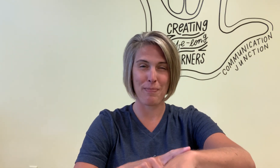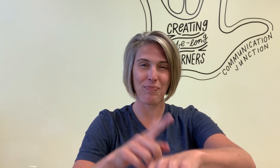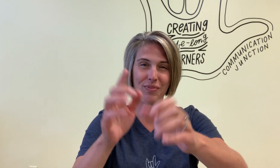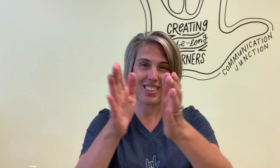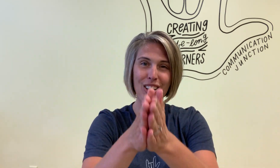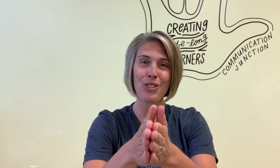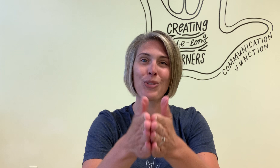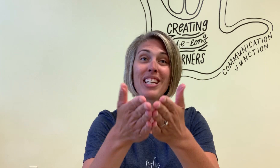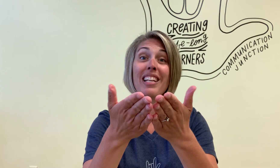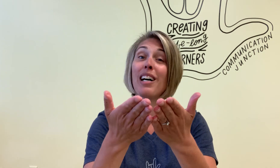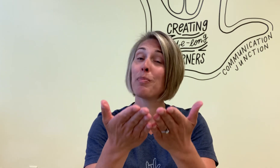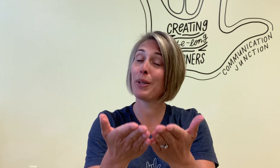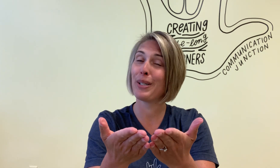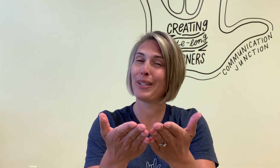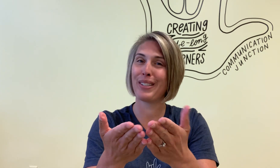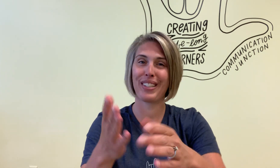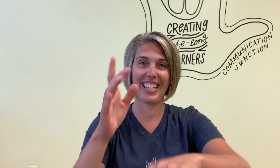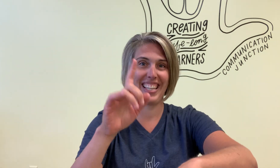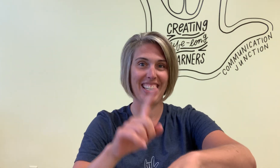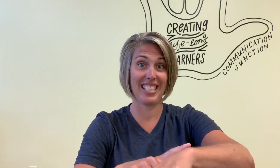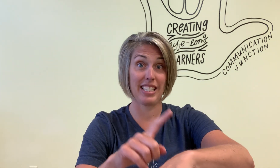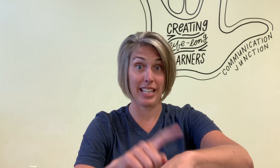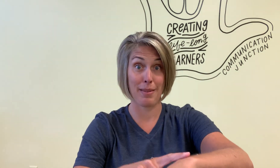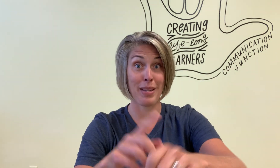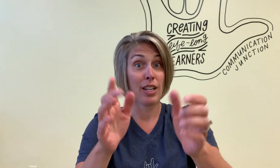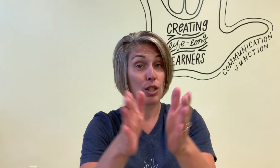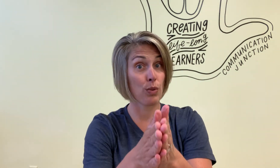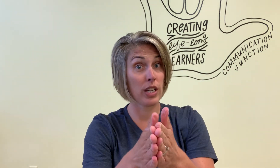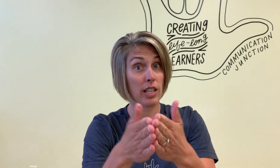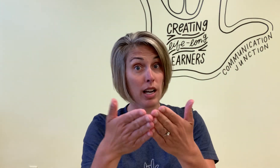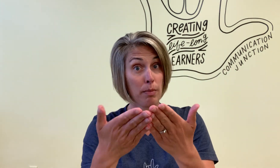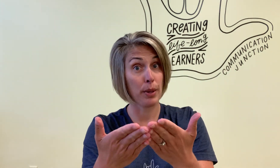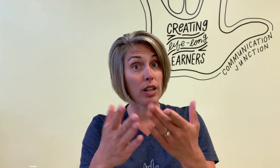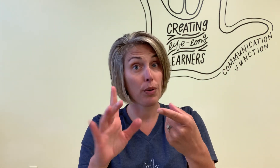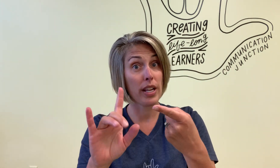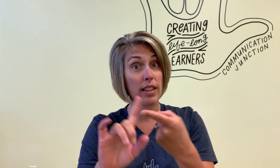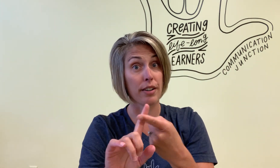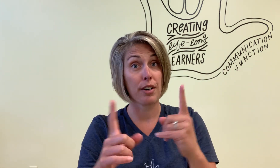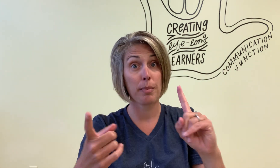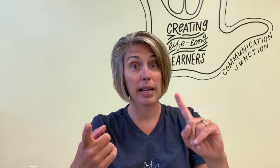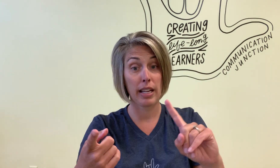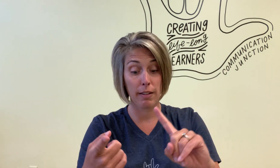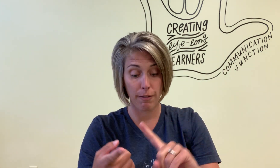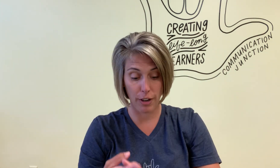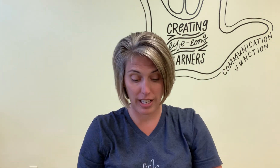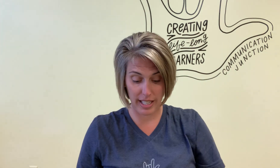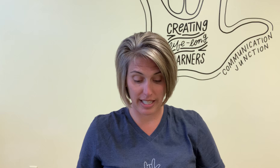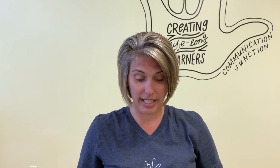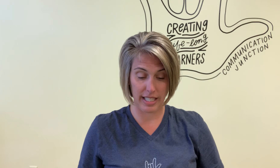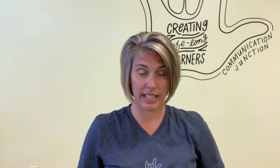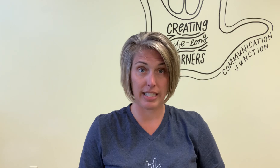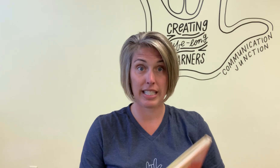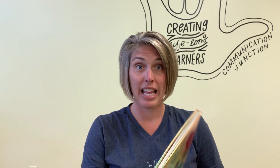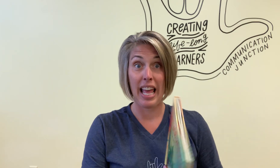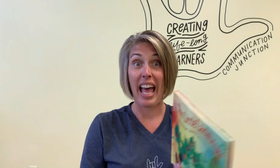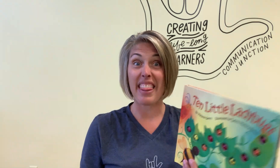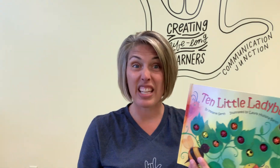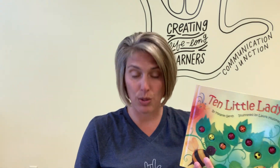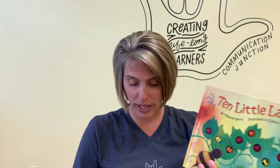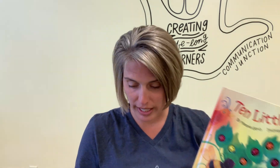time to read a book. It is time to read a book with all my friends. And this one, I